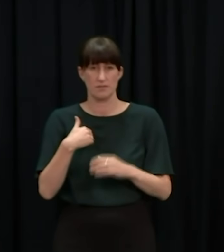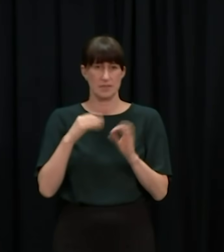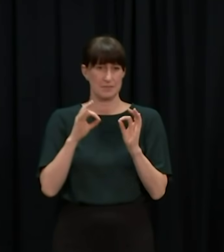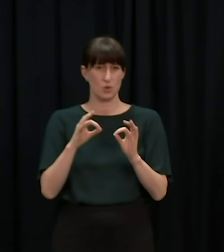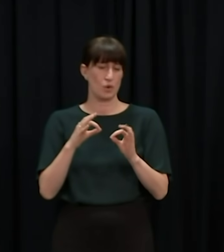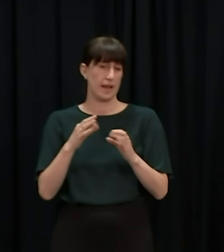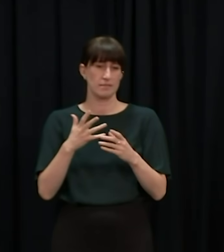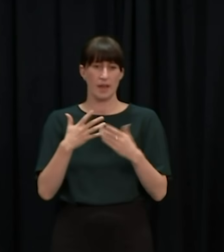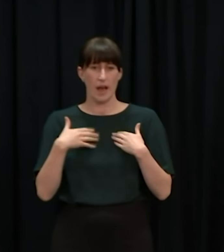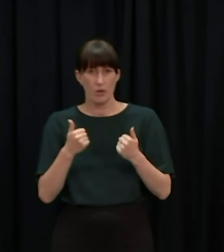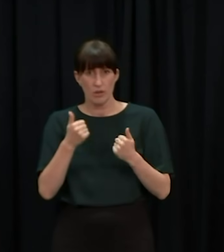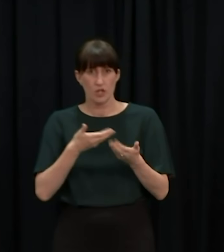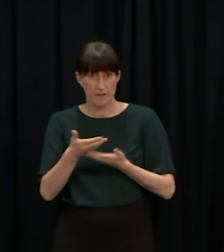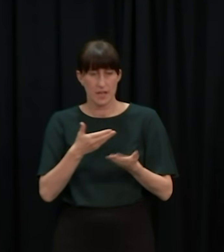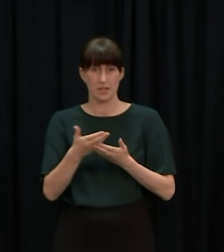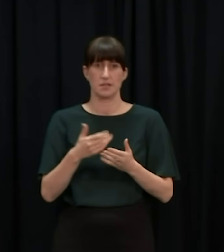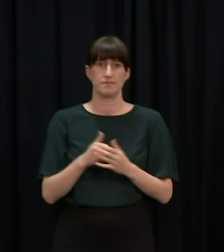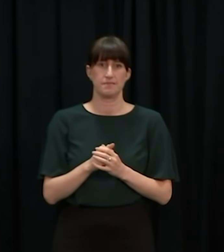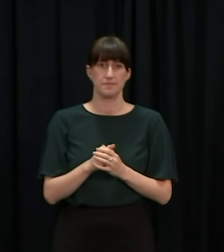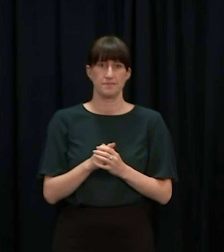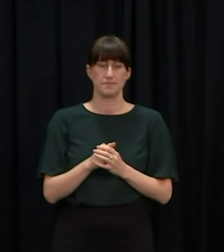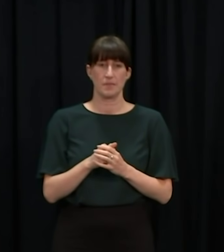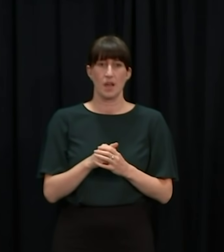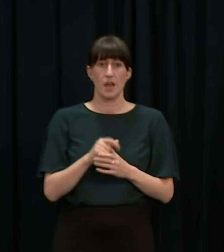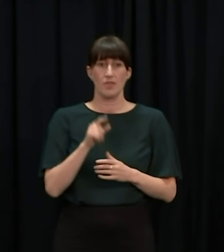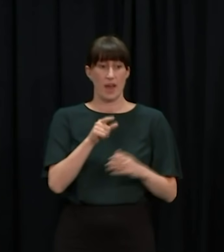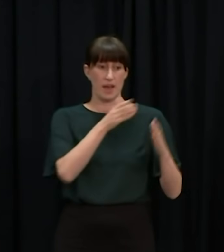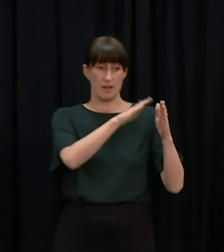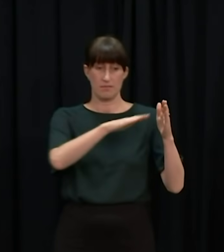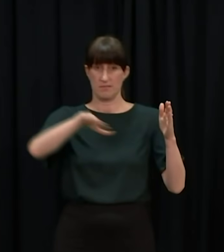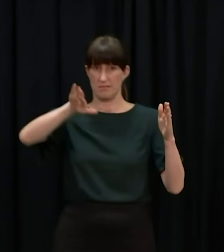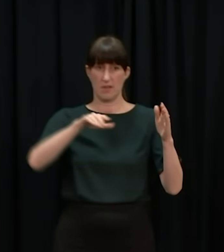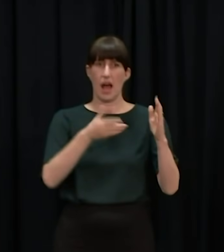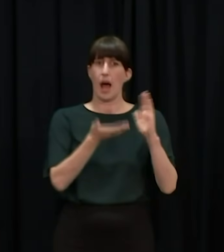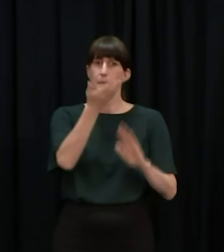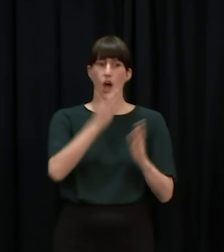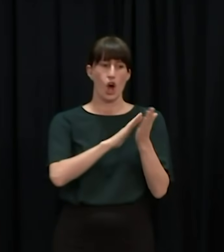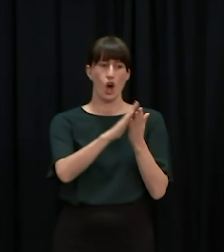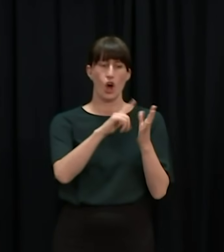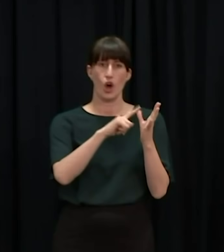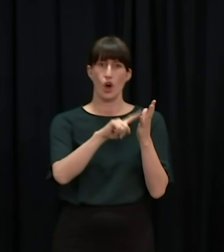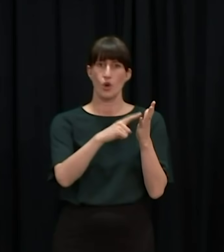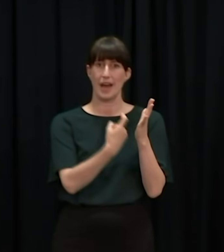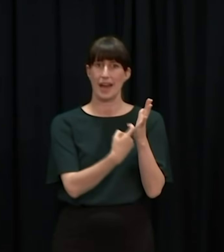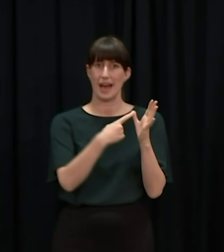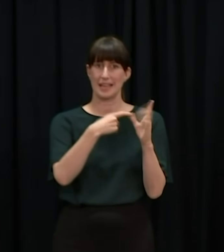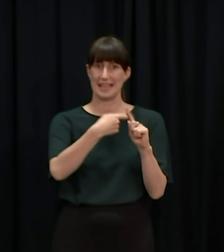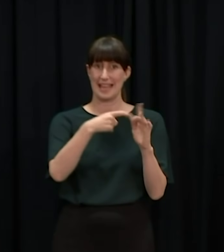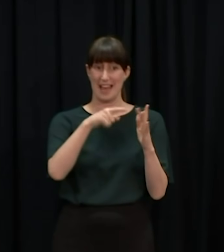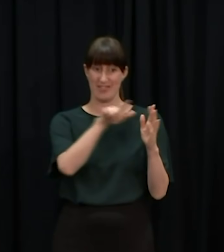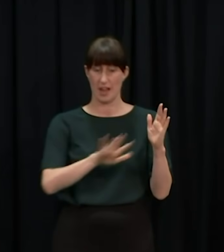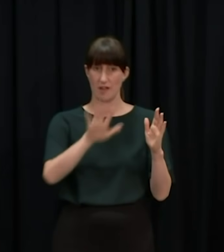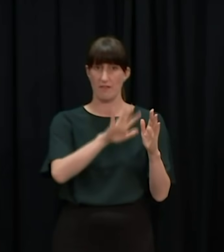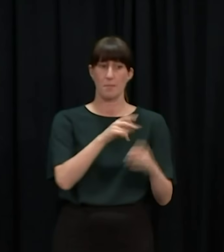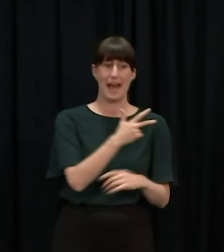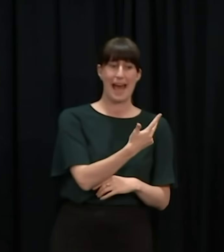70 order applies to people who were in the Upper Hauraki area between the 8th and the 20th of September and who left